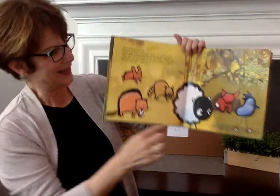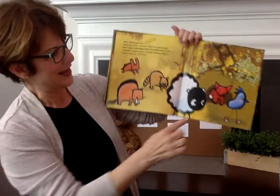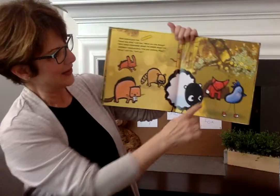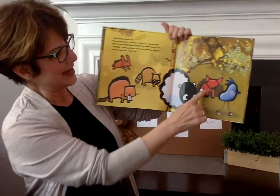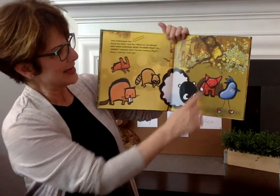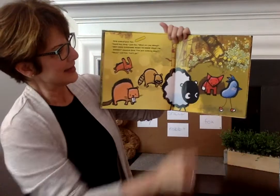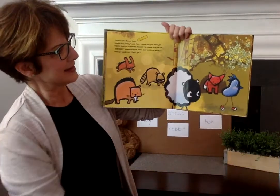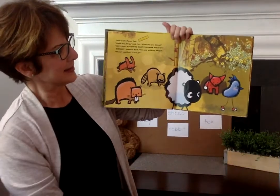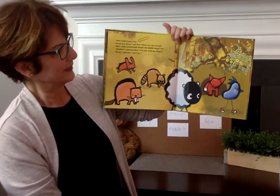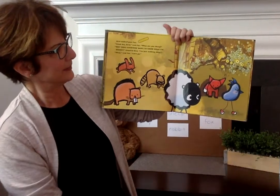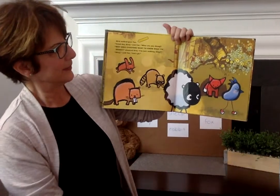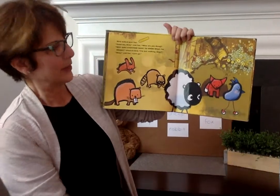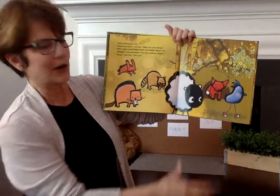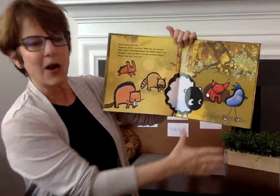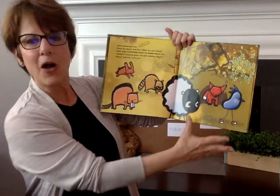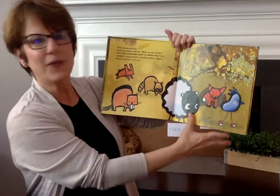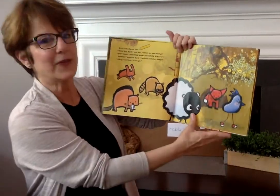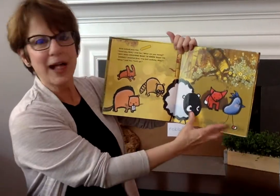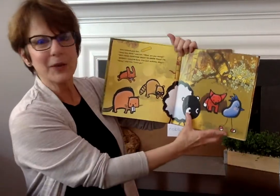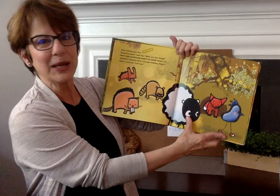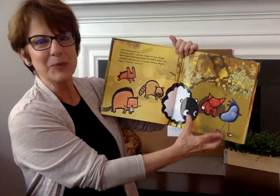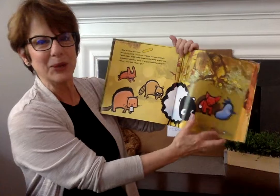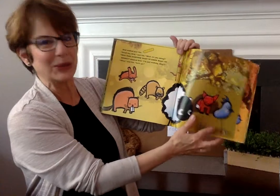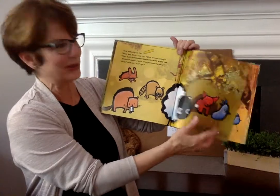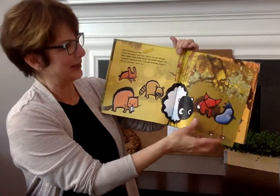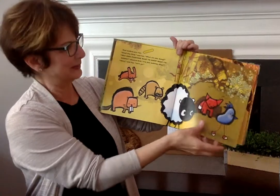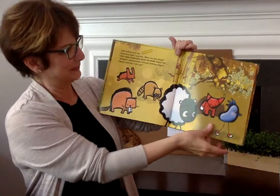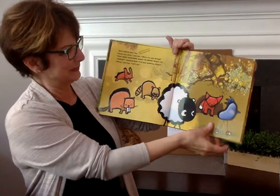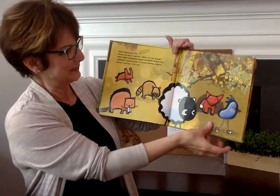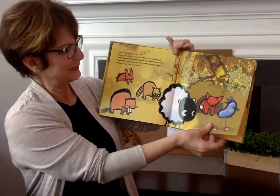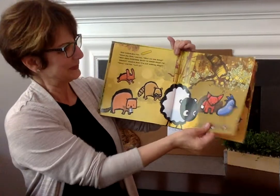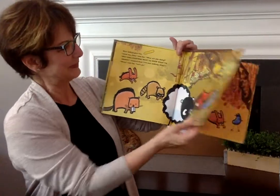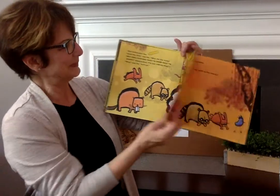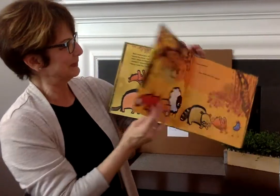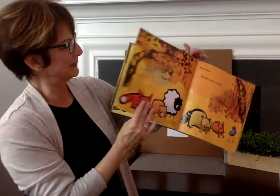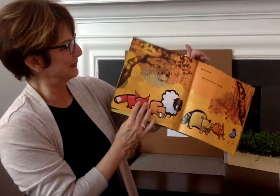there he is. They're all following Bird.